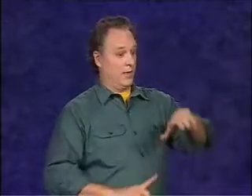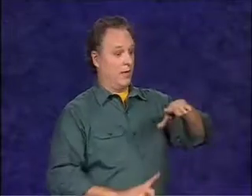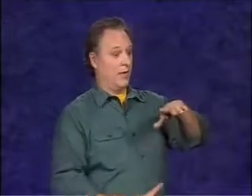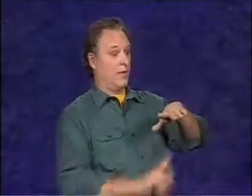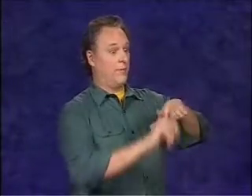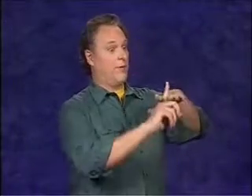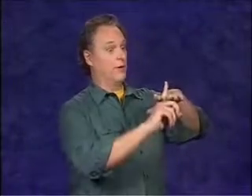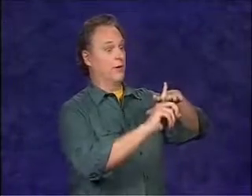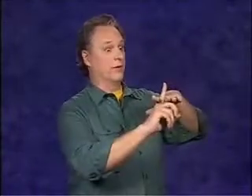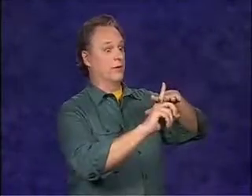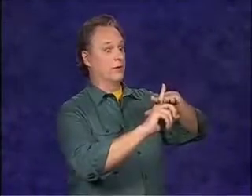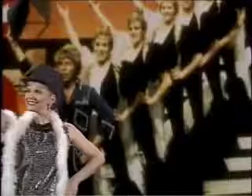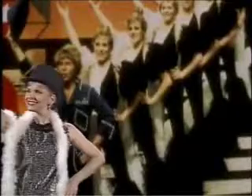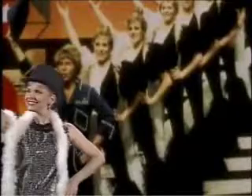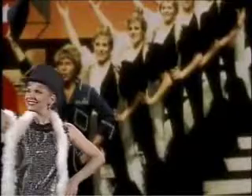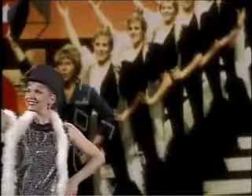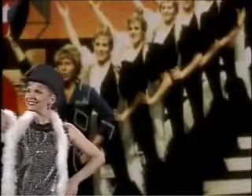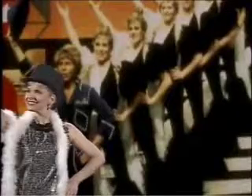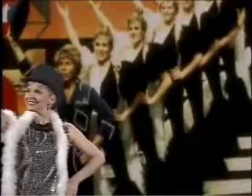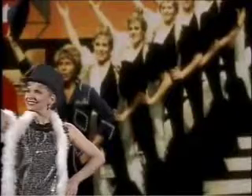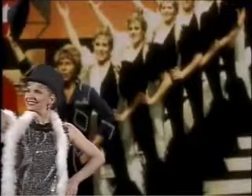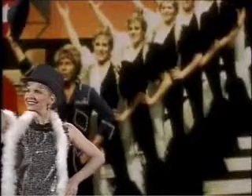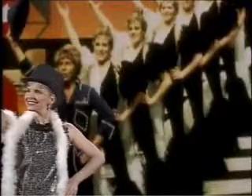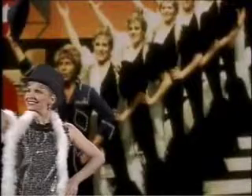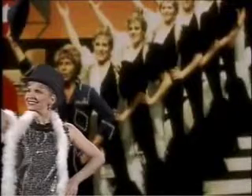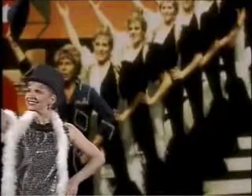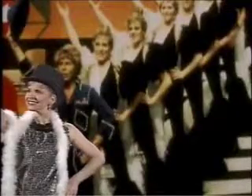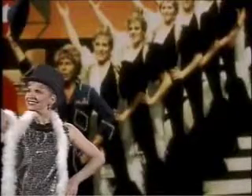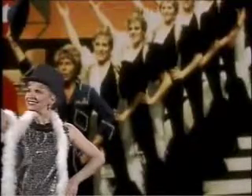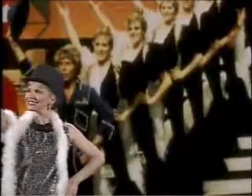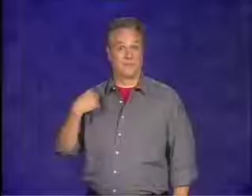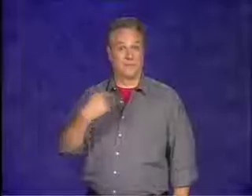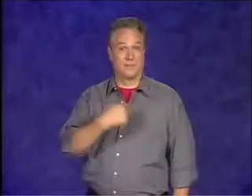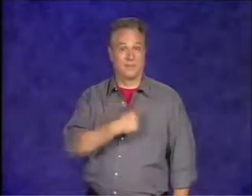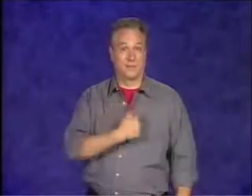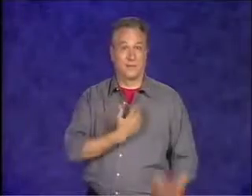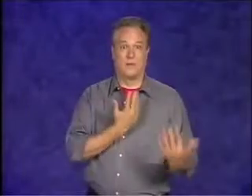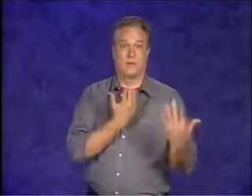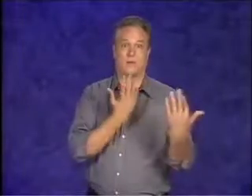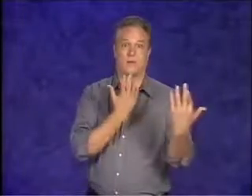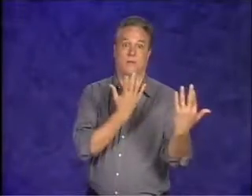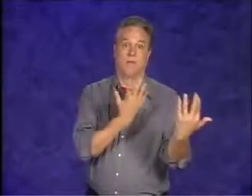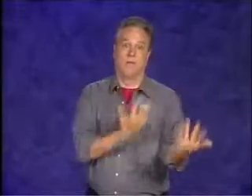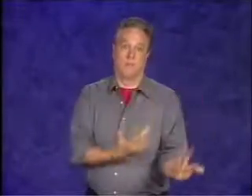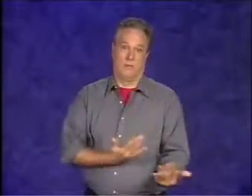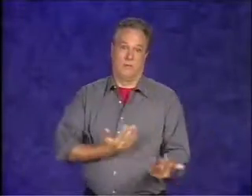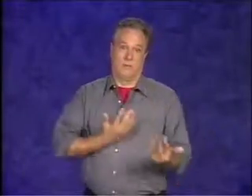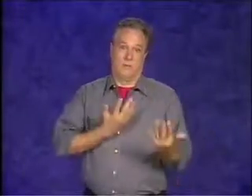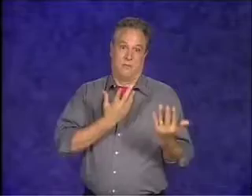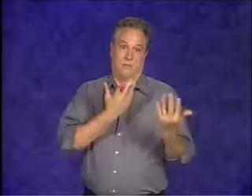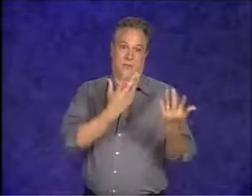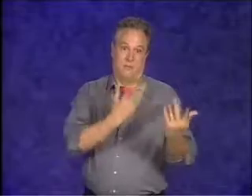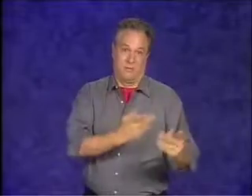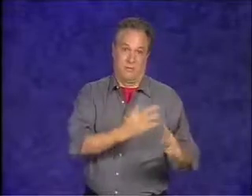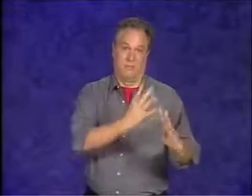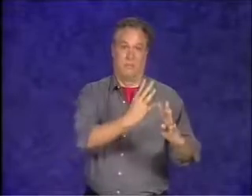or a thing. We also showed you how to use the rest of your fingers to represent many people or many